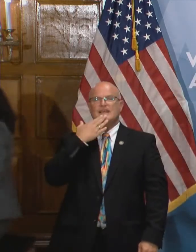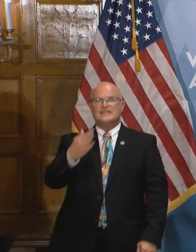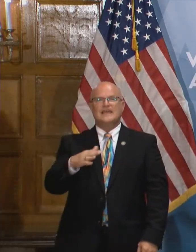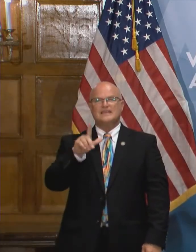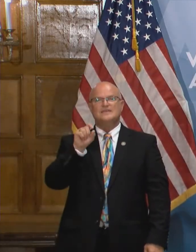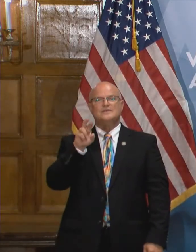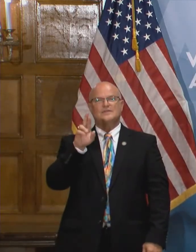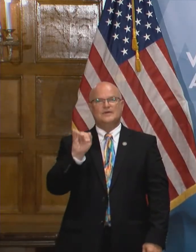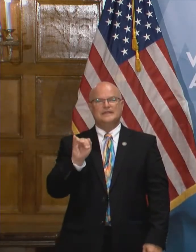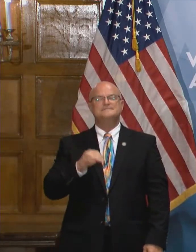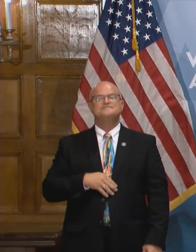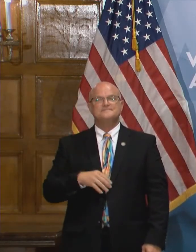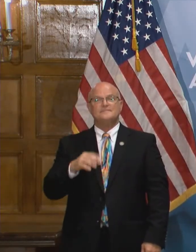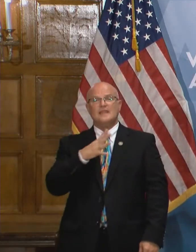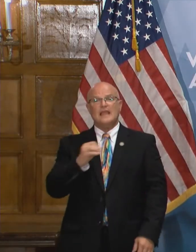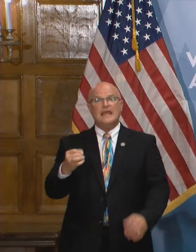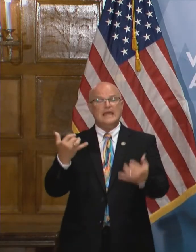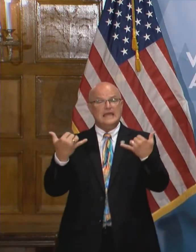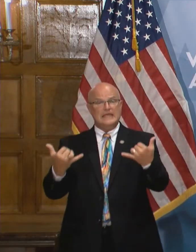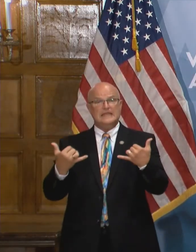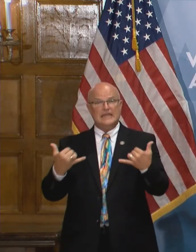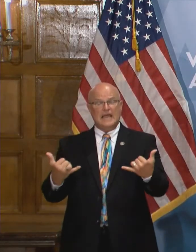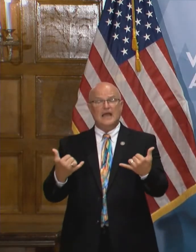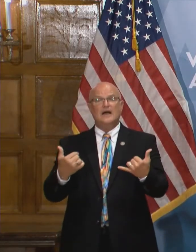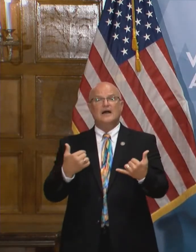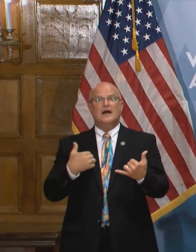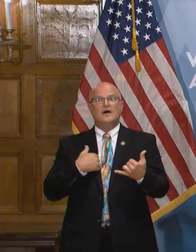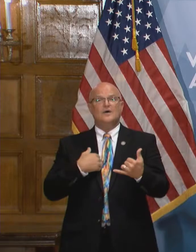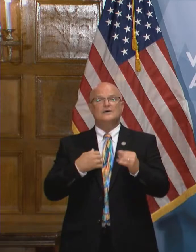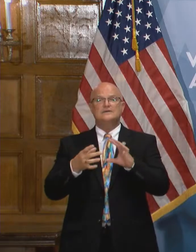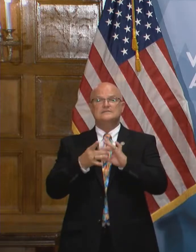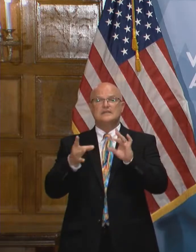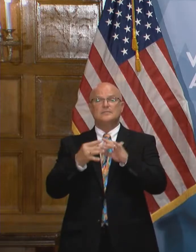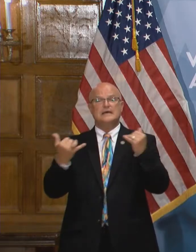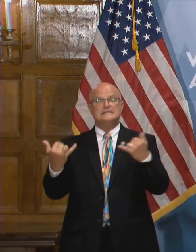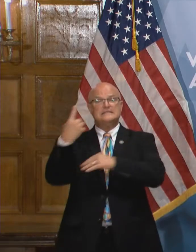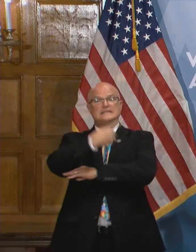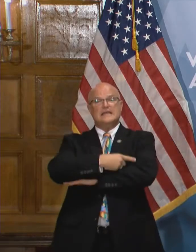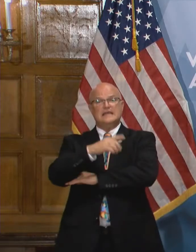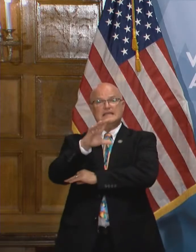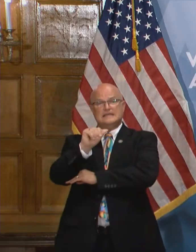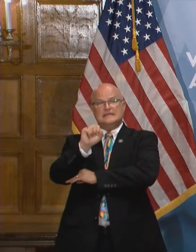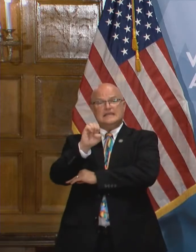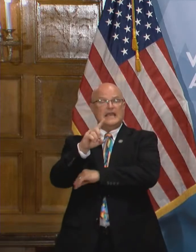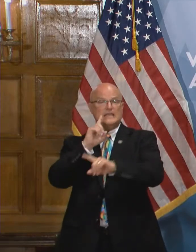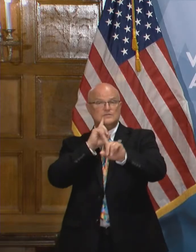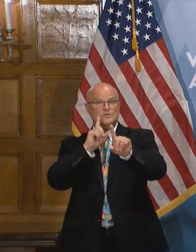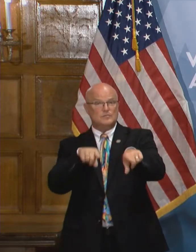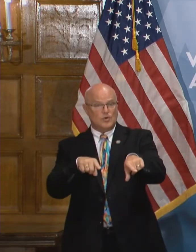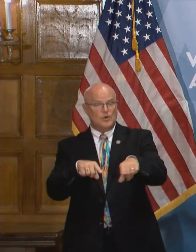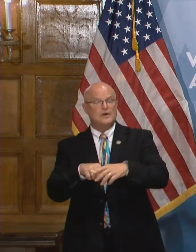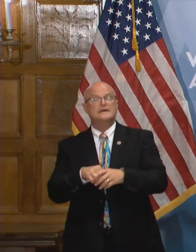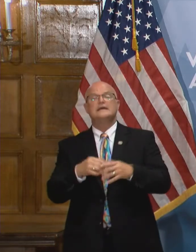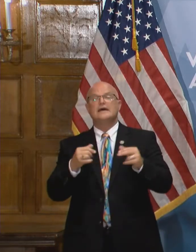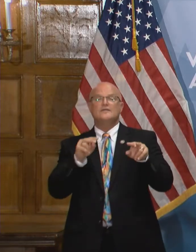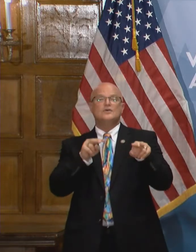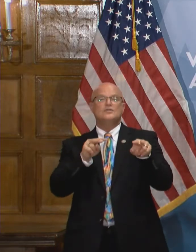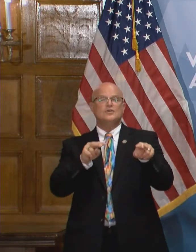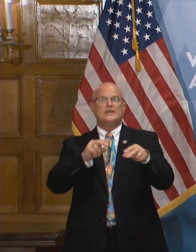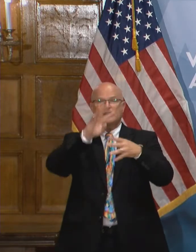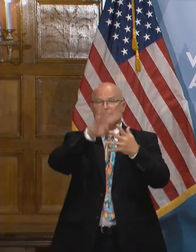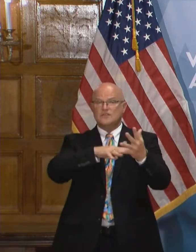Thank you, Lori. And with that, let me go to today's case report. If we look at